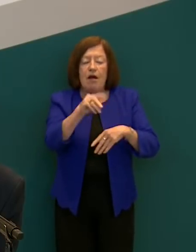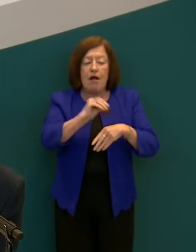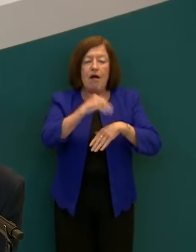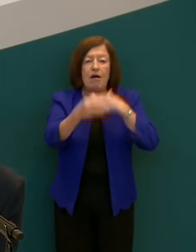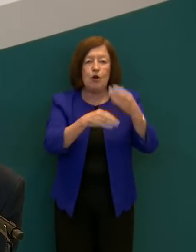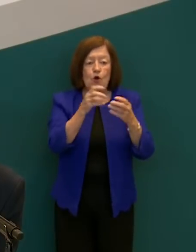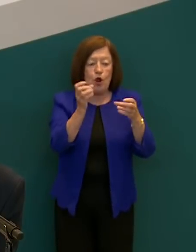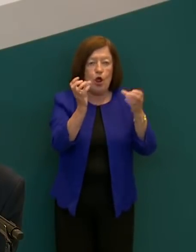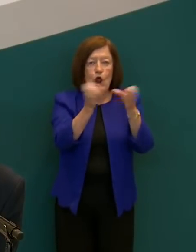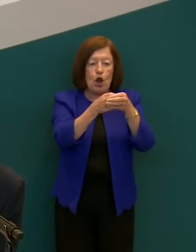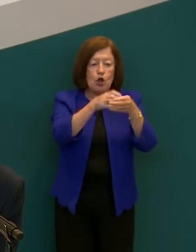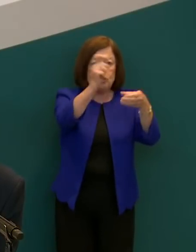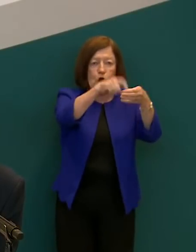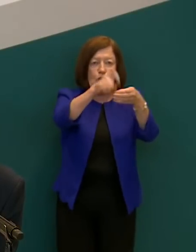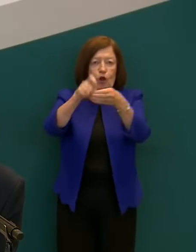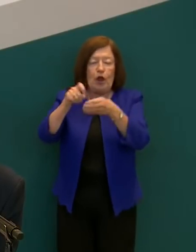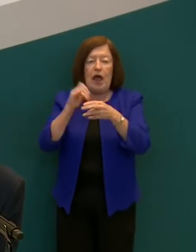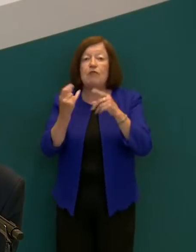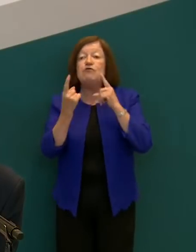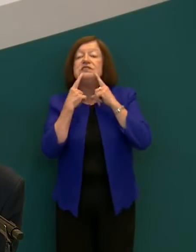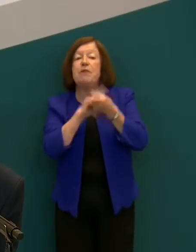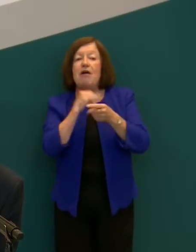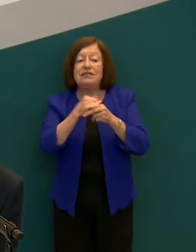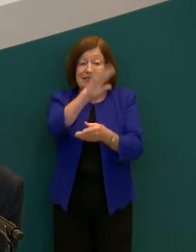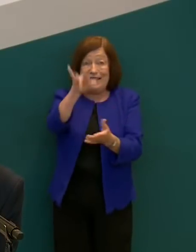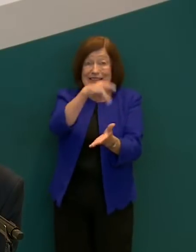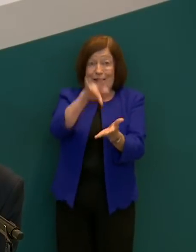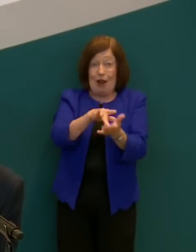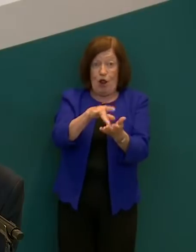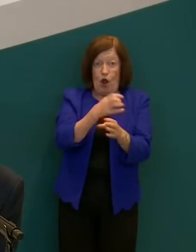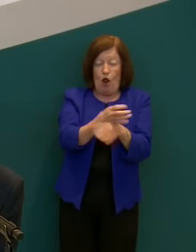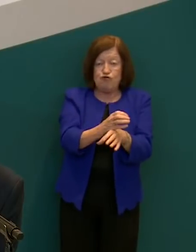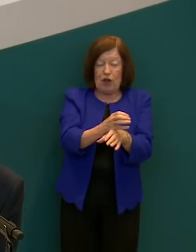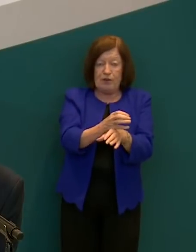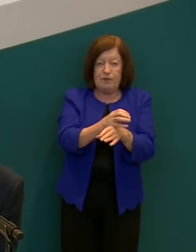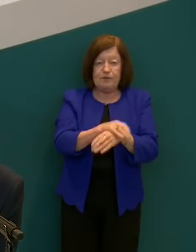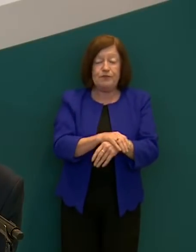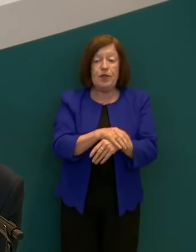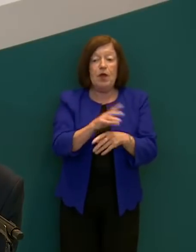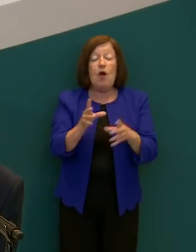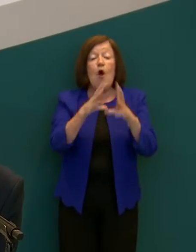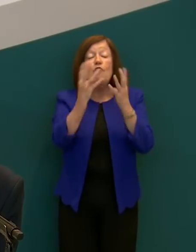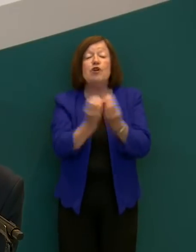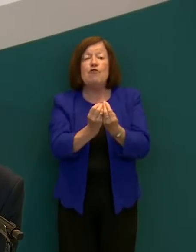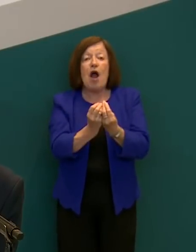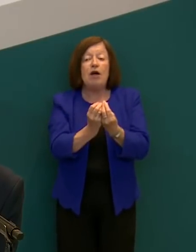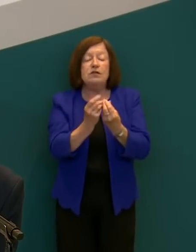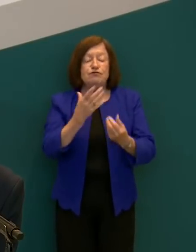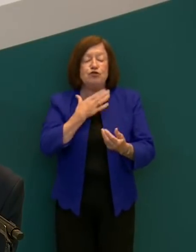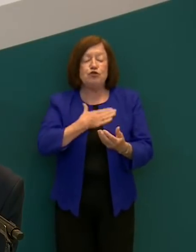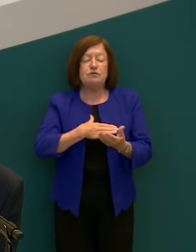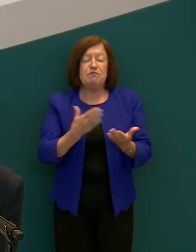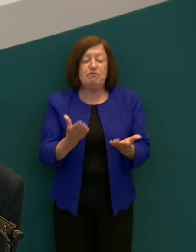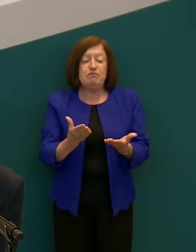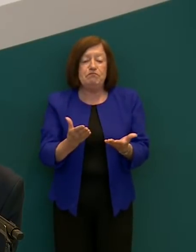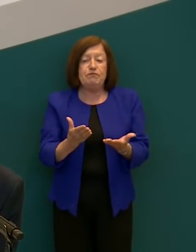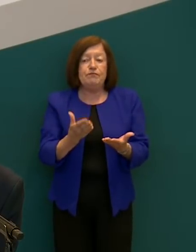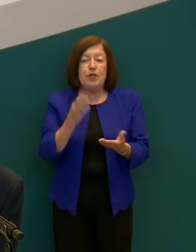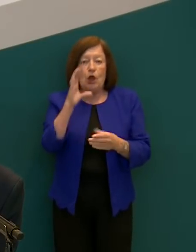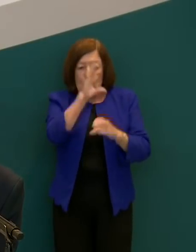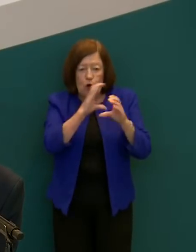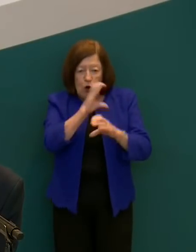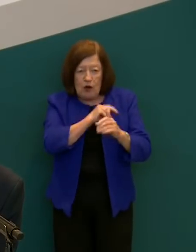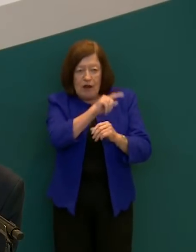the ongoing clusters and response in the Midlands. over and above that, really, it was just looking